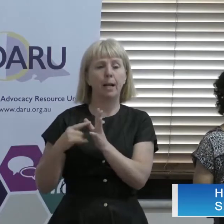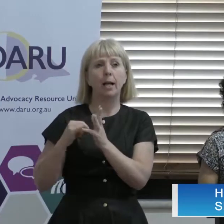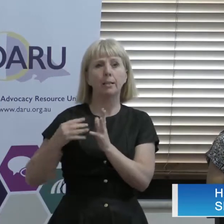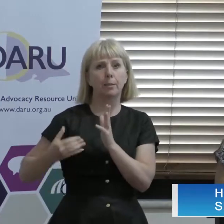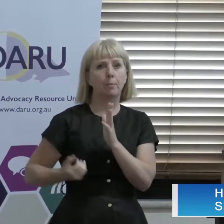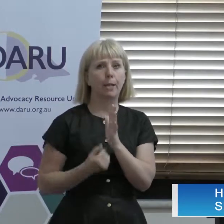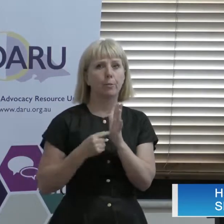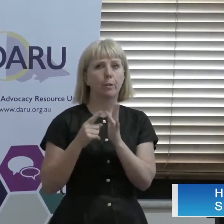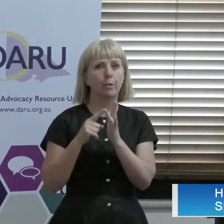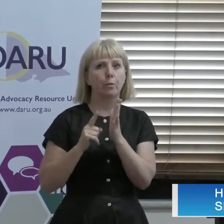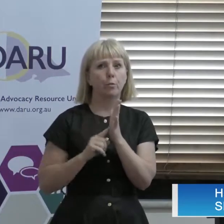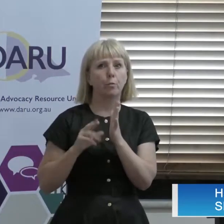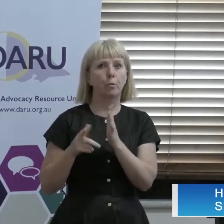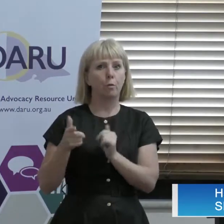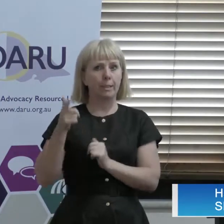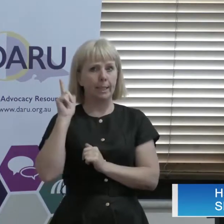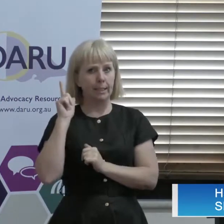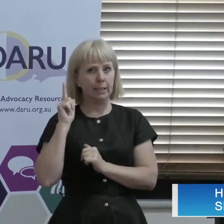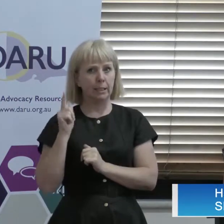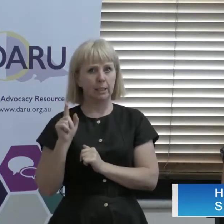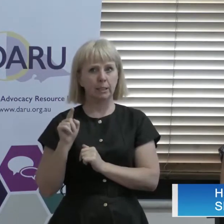for teachers, and the decision was taken to